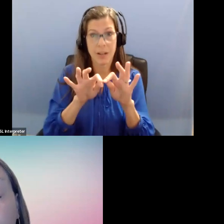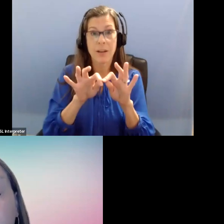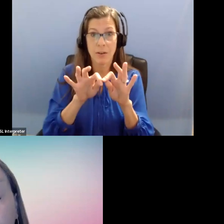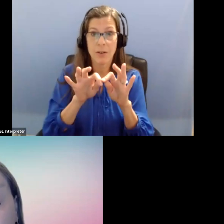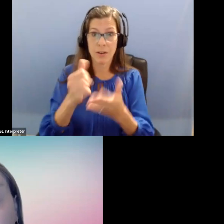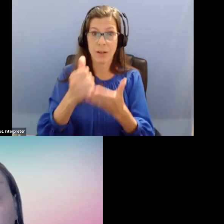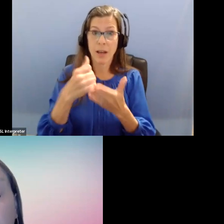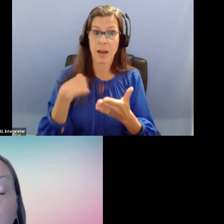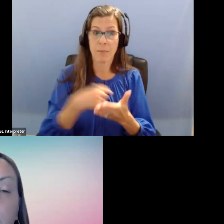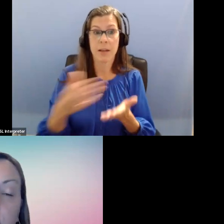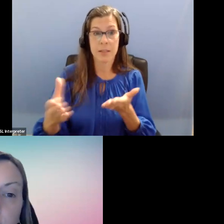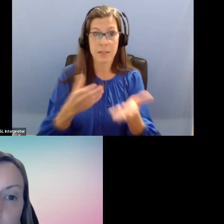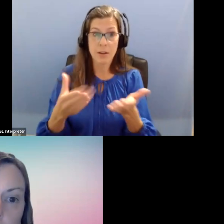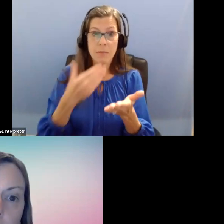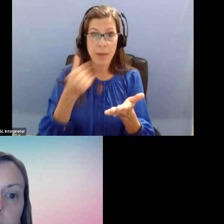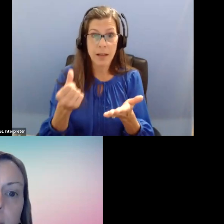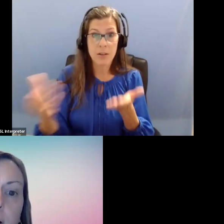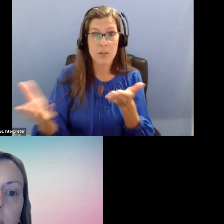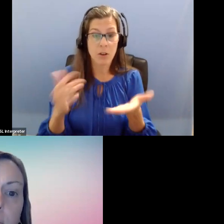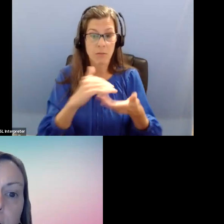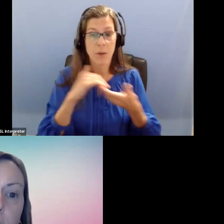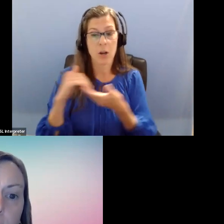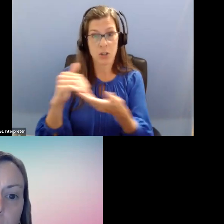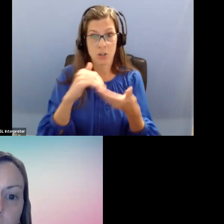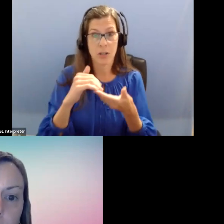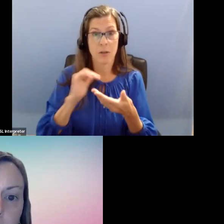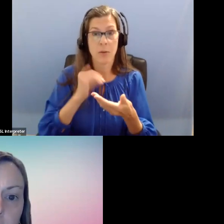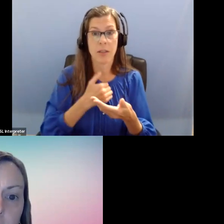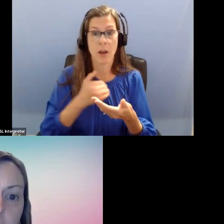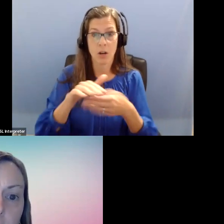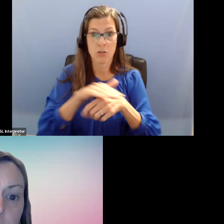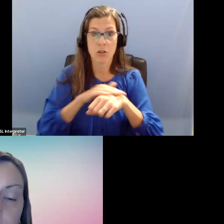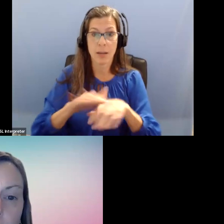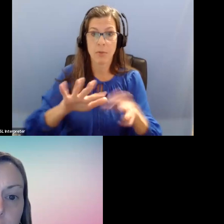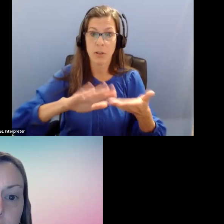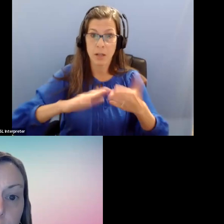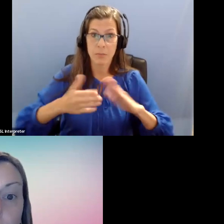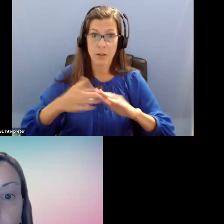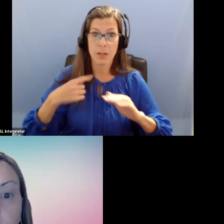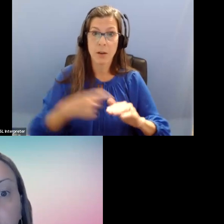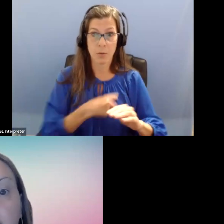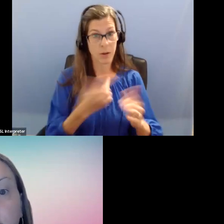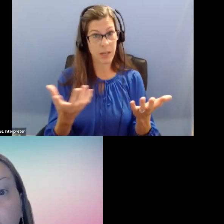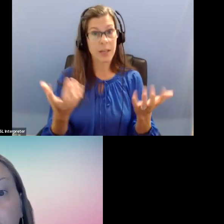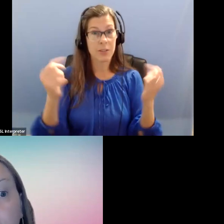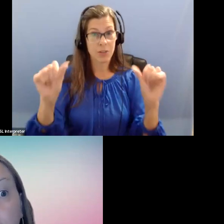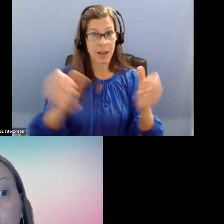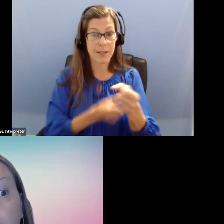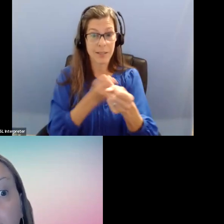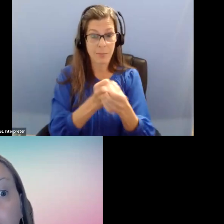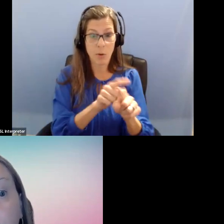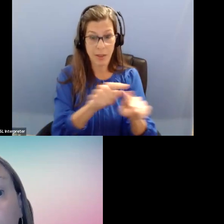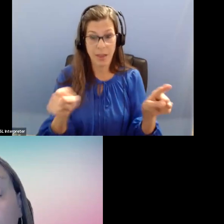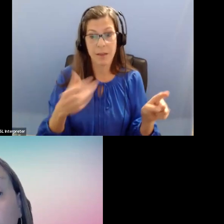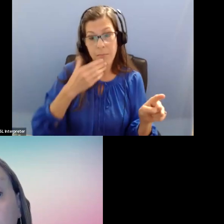to help us serve better and help us serve in partnership with our tribal communities. And we strive to support them to the best of our ability as